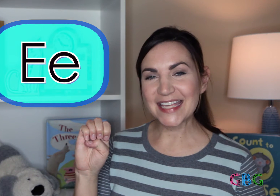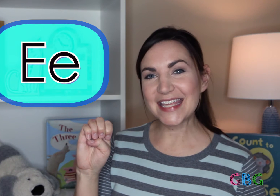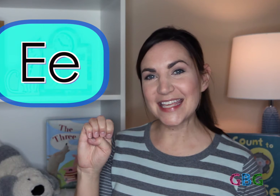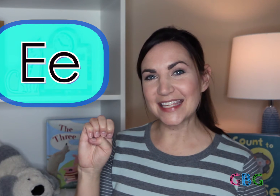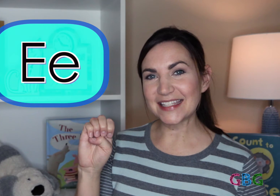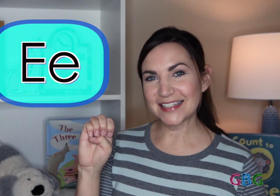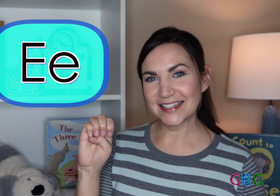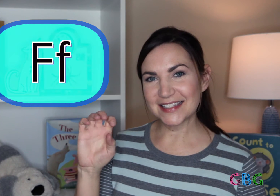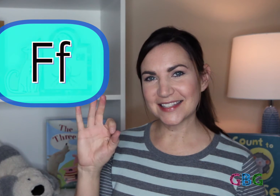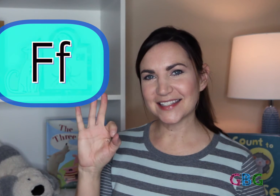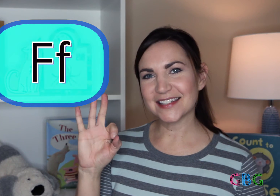E,